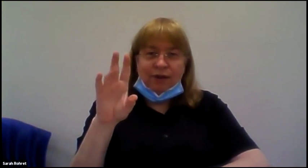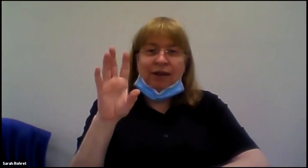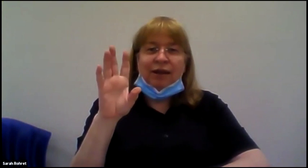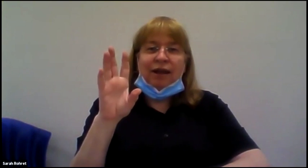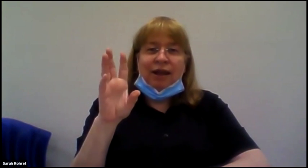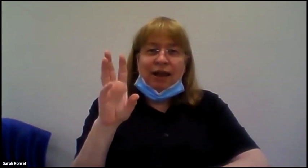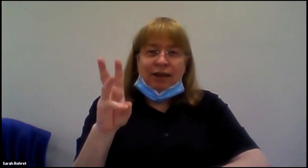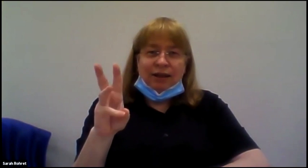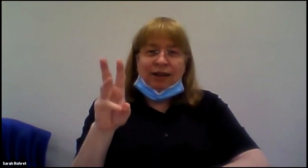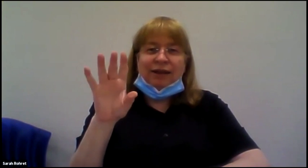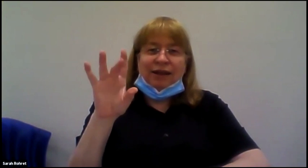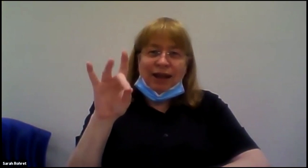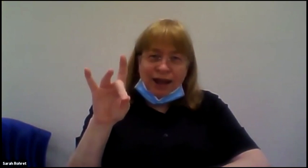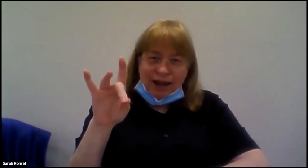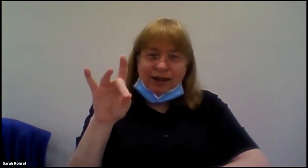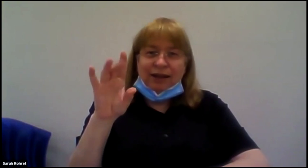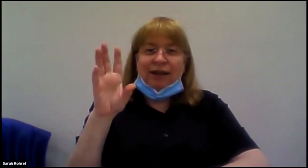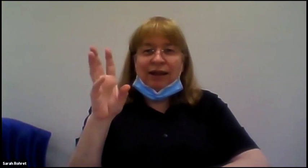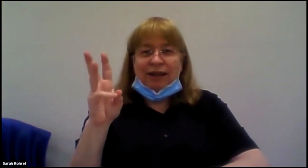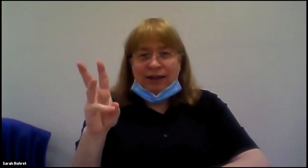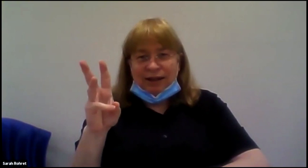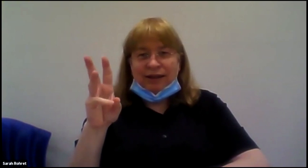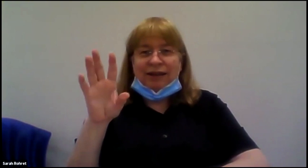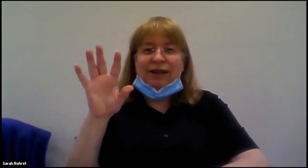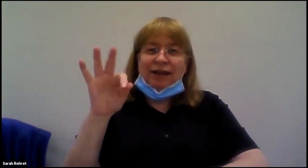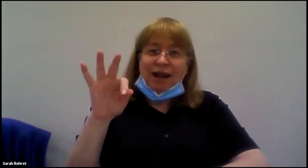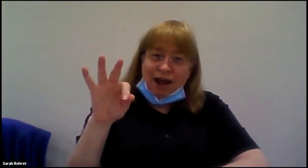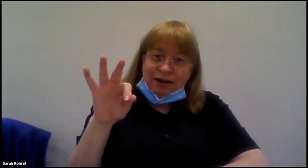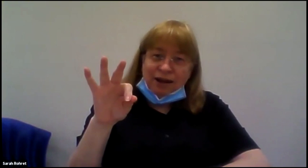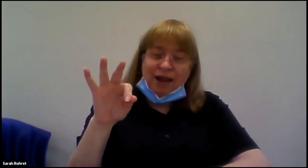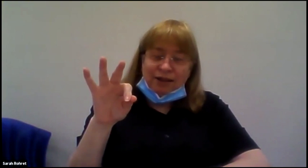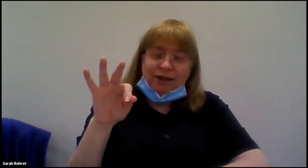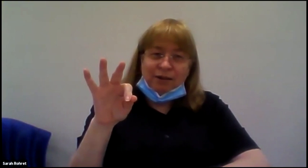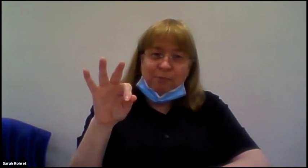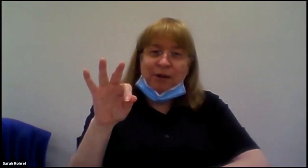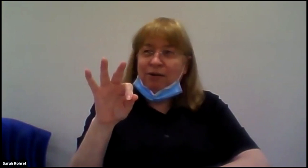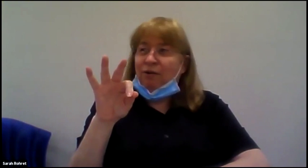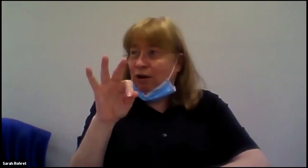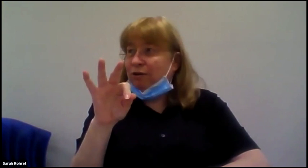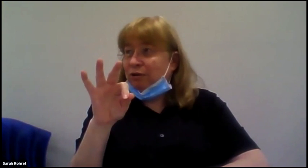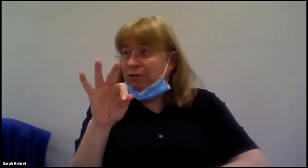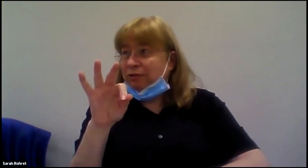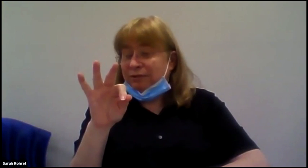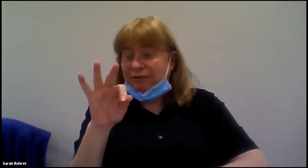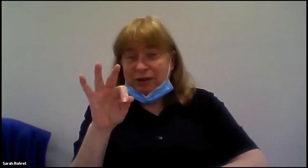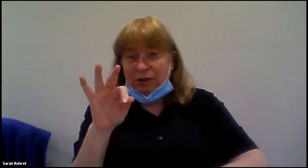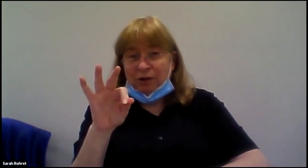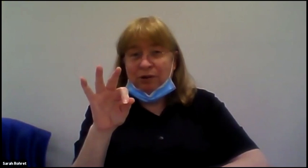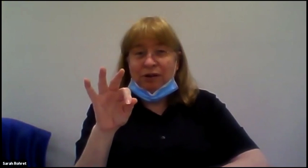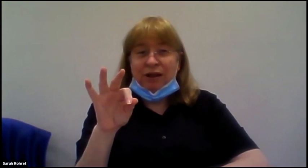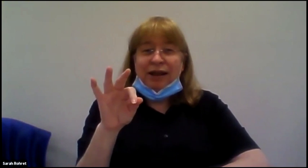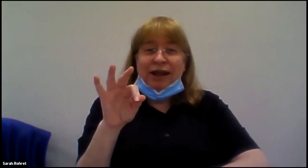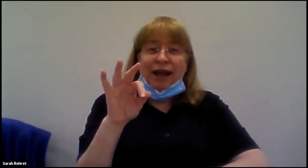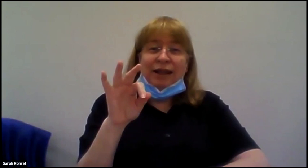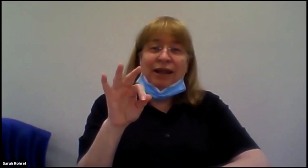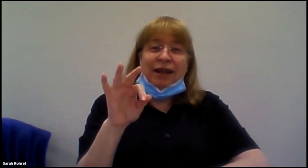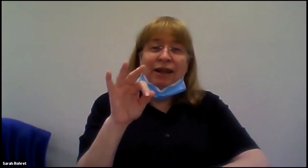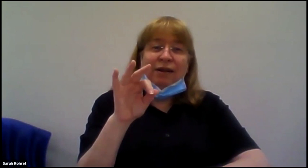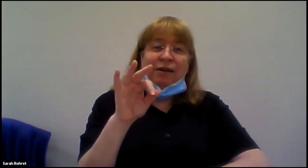67, 68, 69. Now that's a little bit harder. So, and then it'd